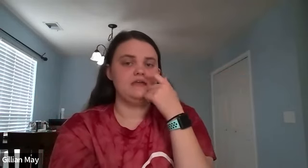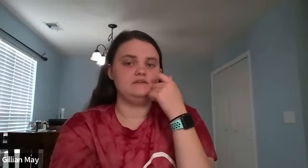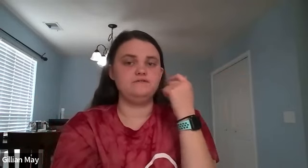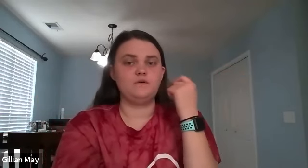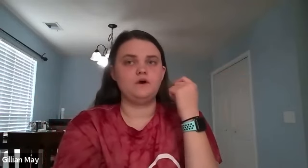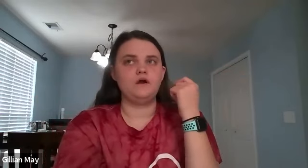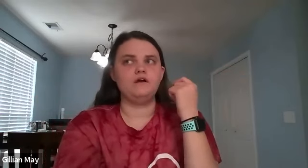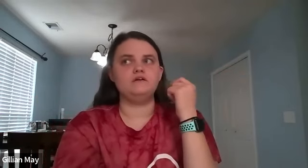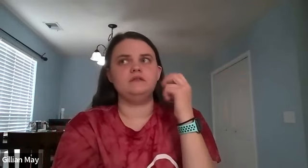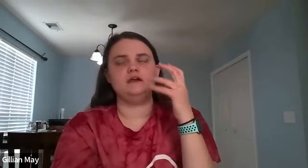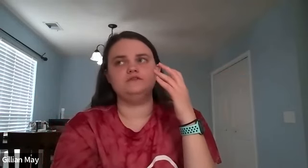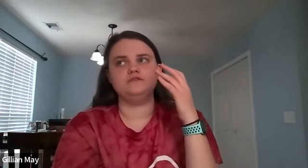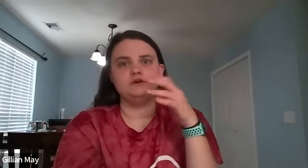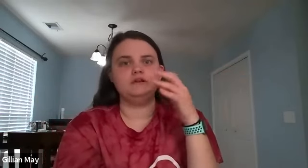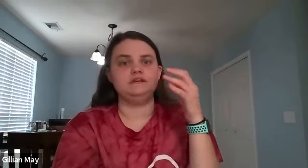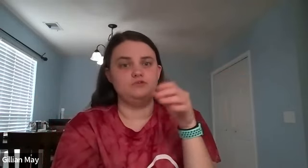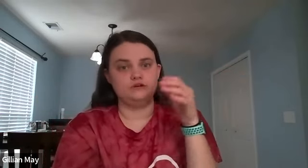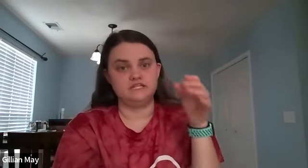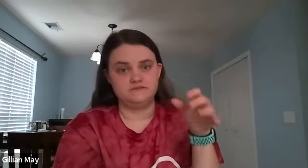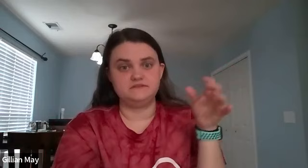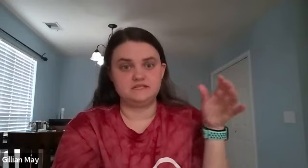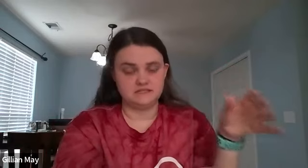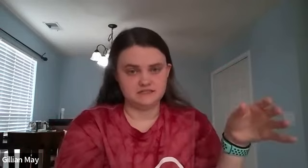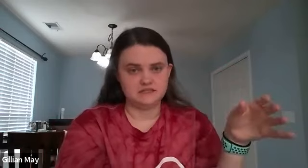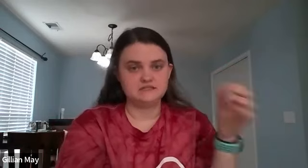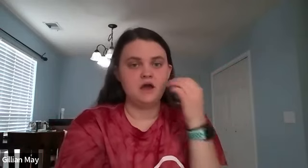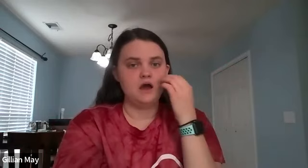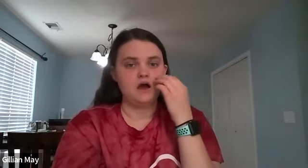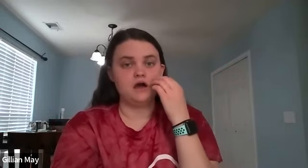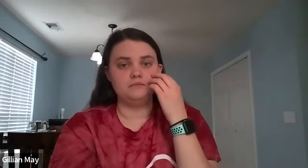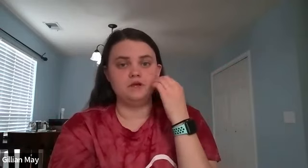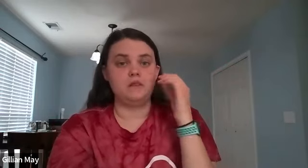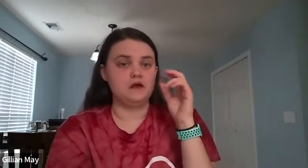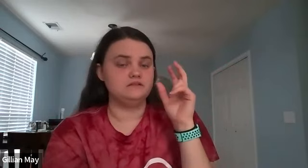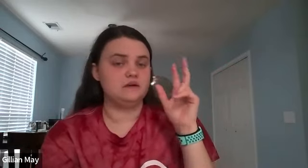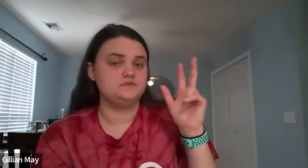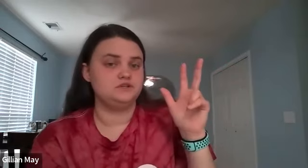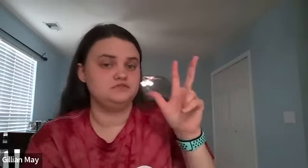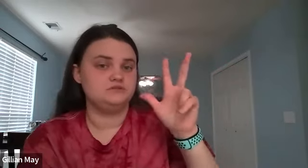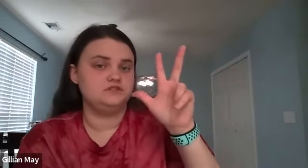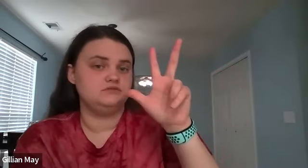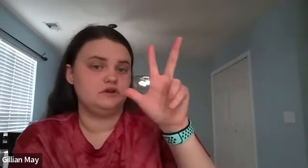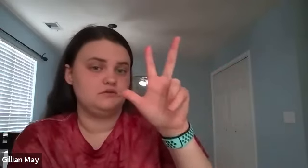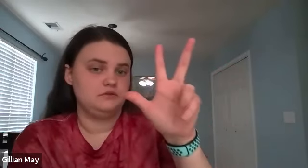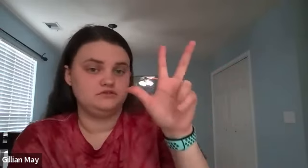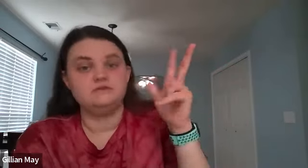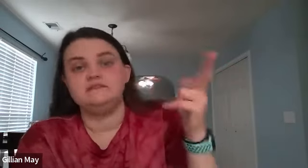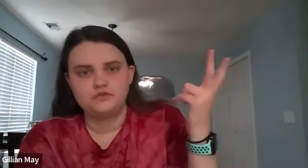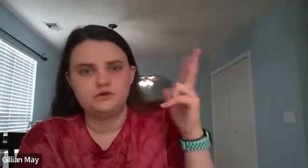And for our 30s, 40s, 50s, 60s, a lot of times what you'll do is you'll do like for 30, you'd